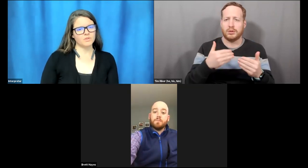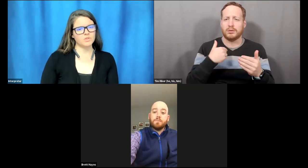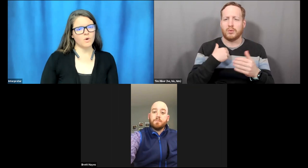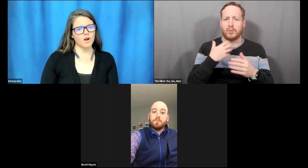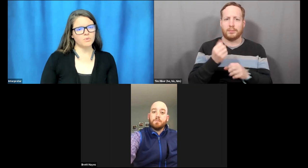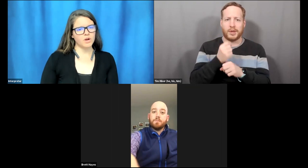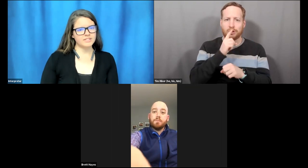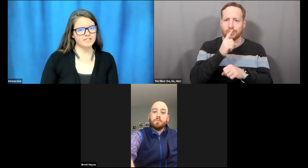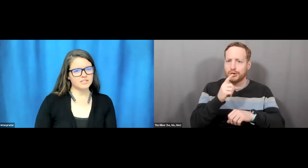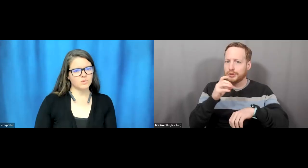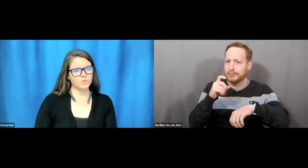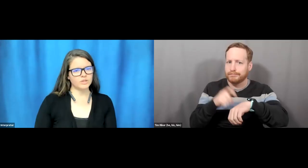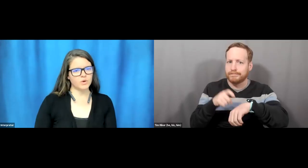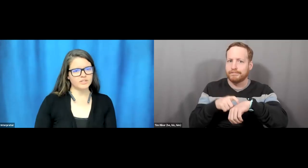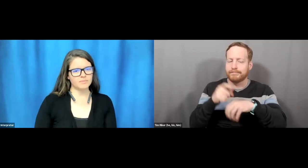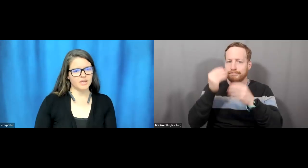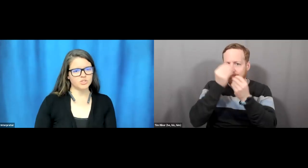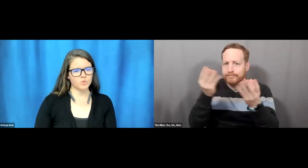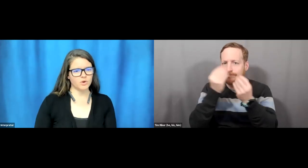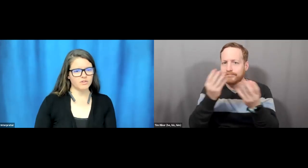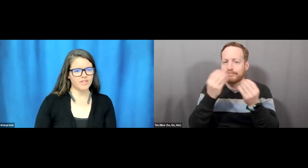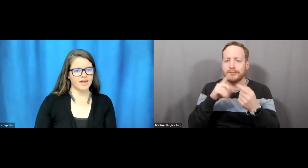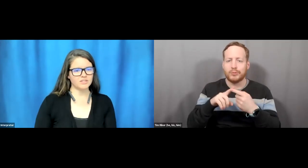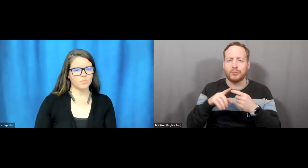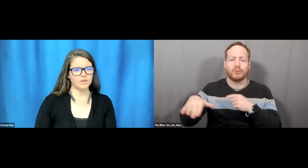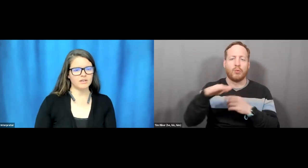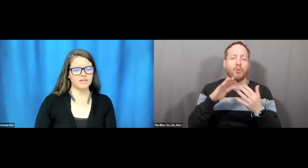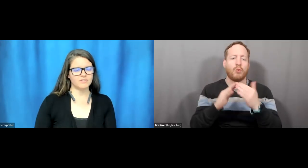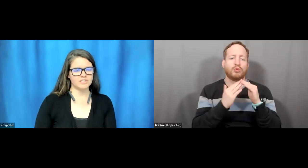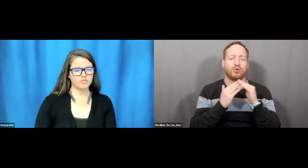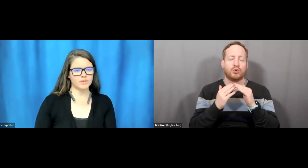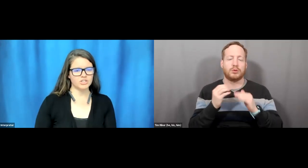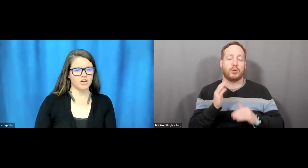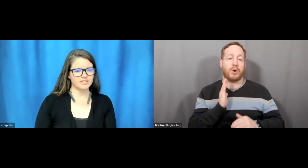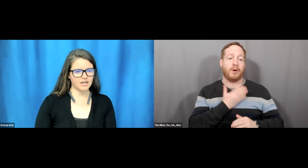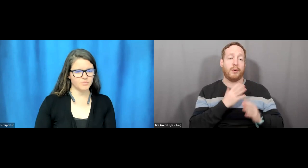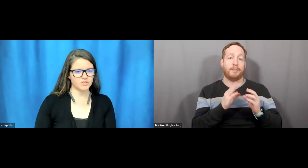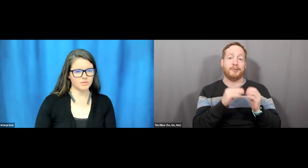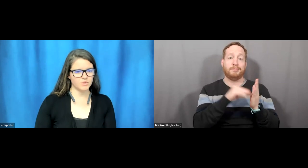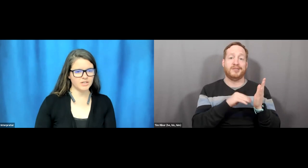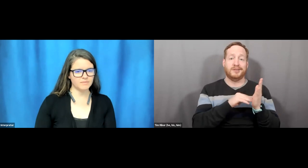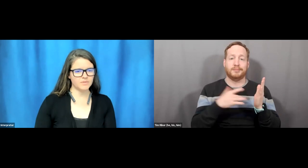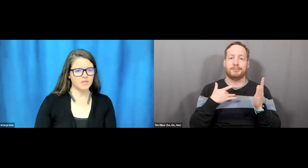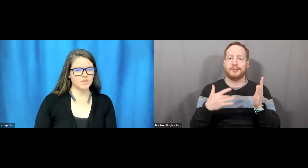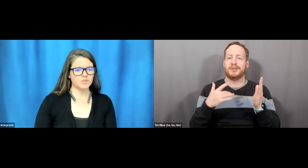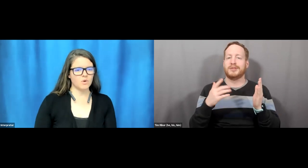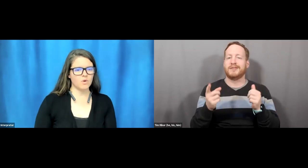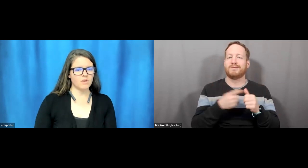So our process, we want to make sure that we give this information on time to the community. So our